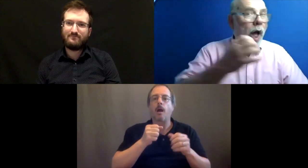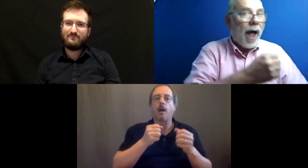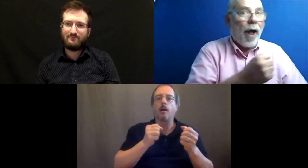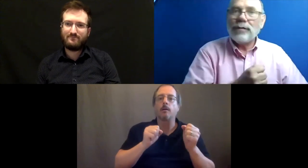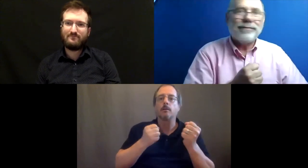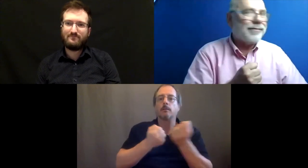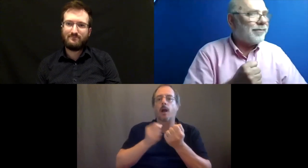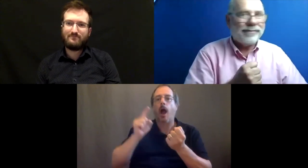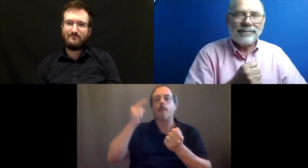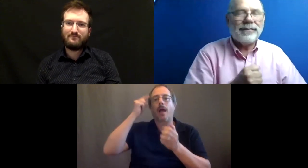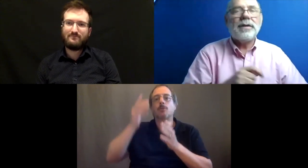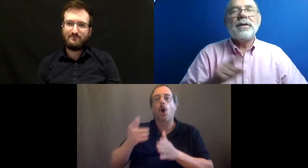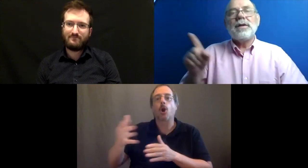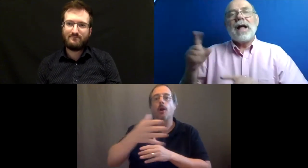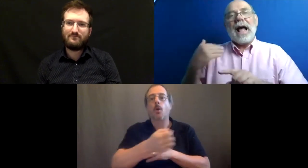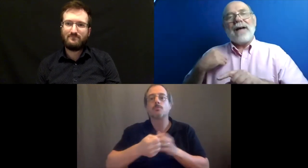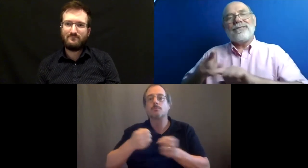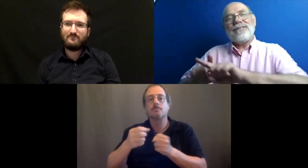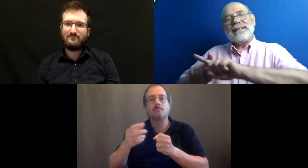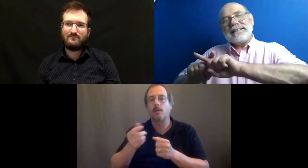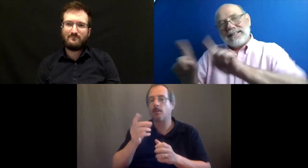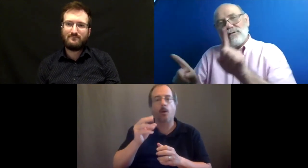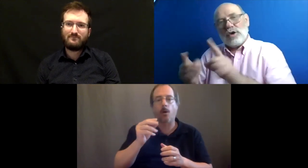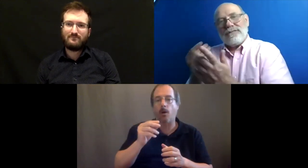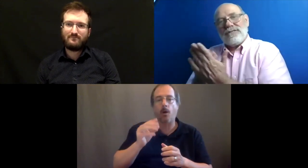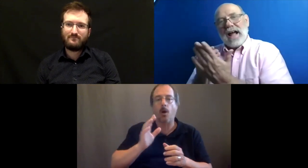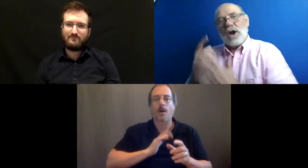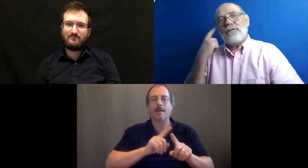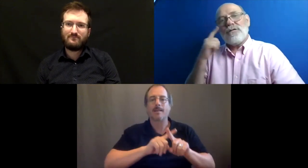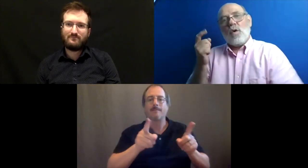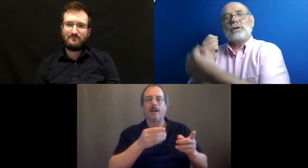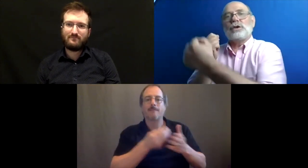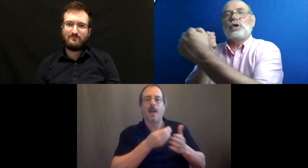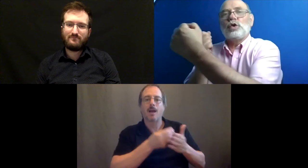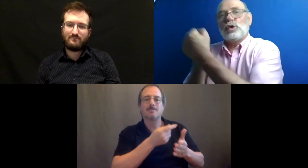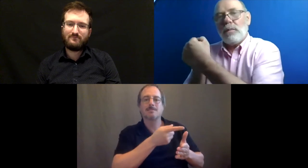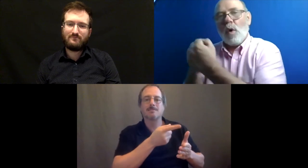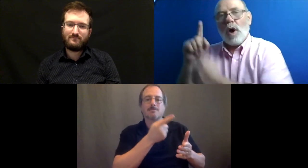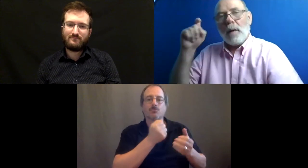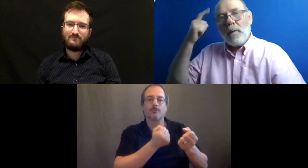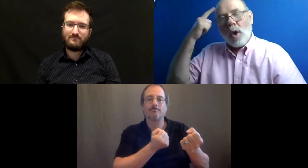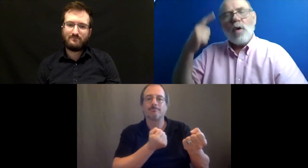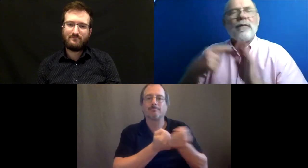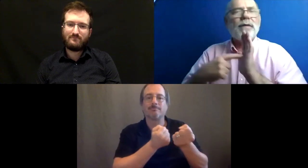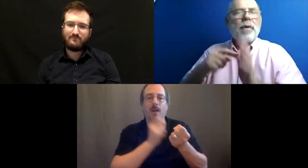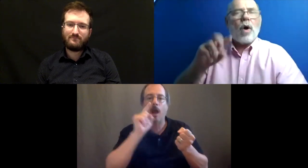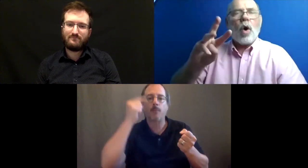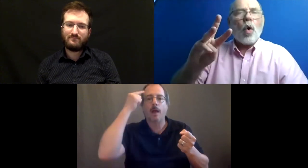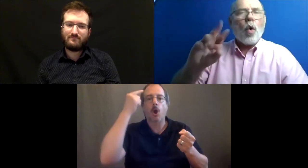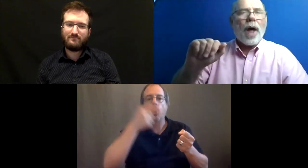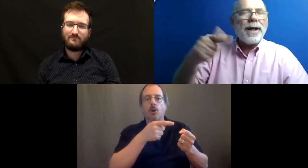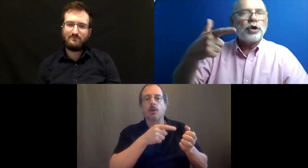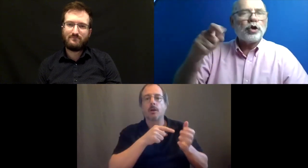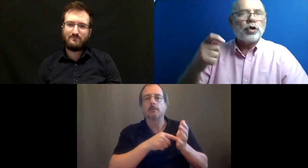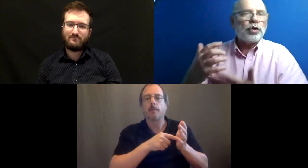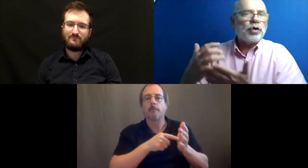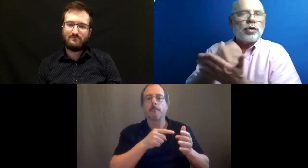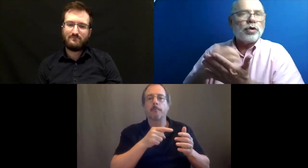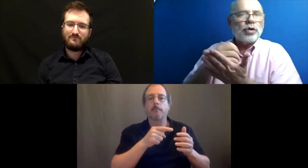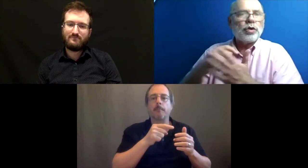to support the individuals looking for employment. That money cannot be used for employers. There has to be a different pool